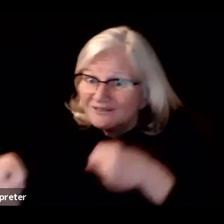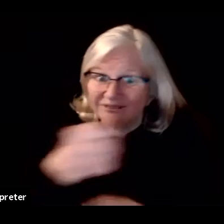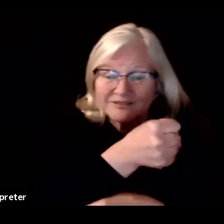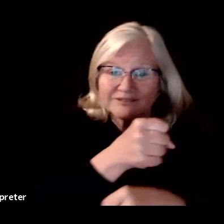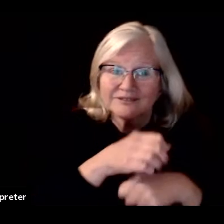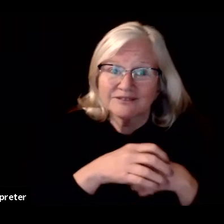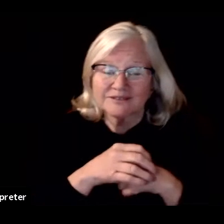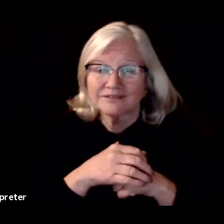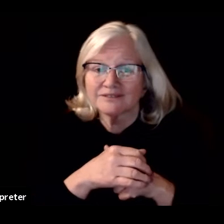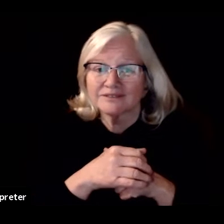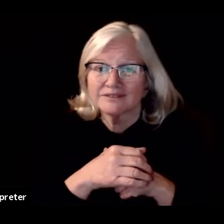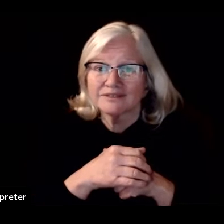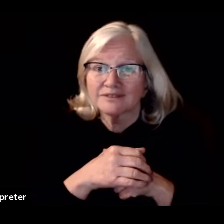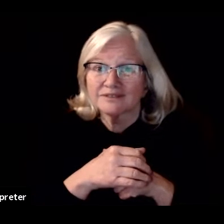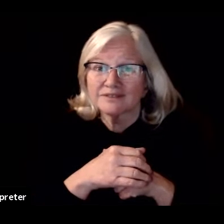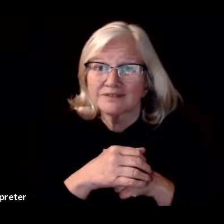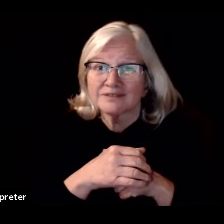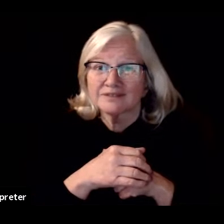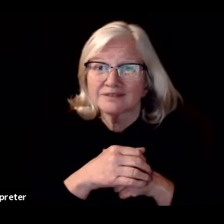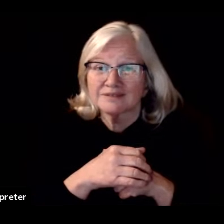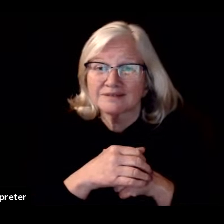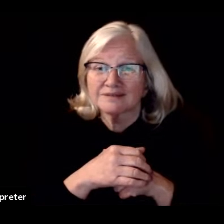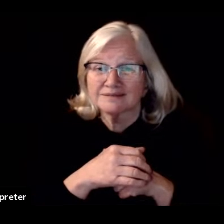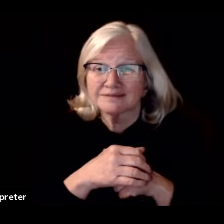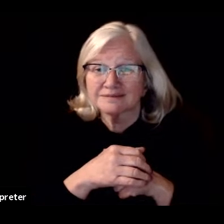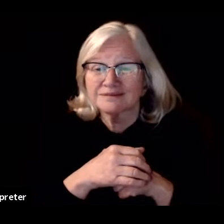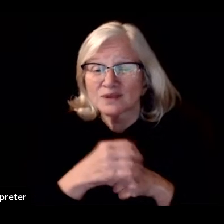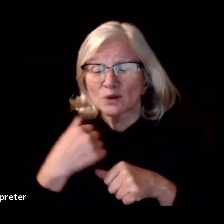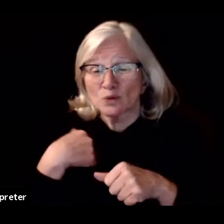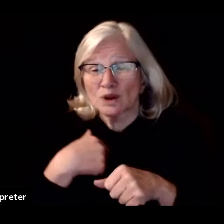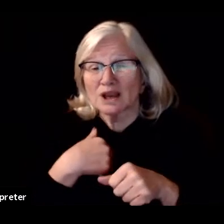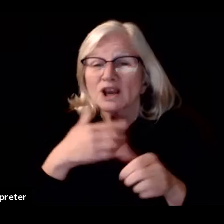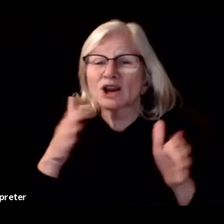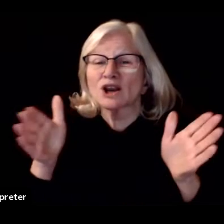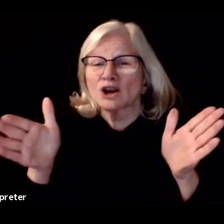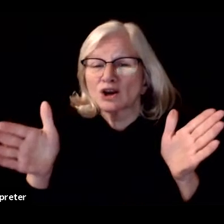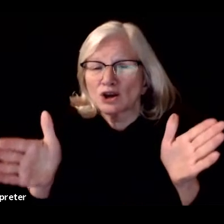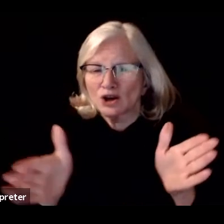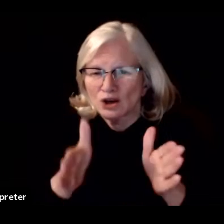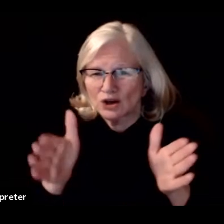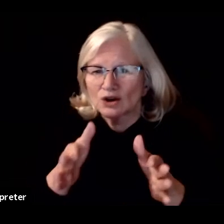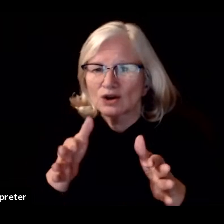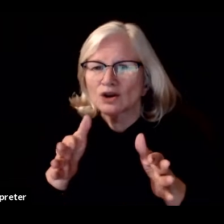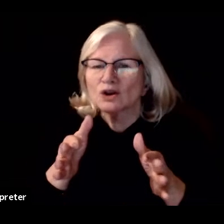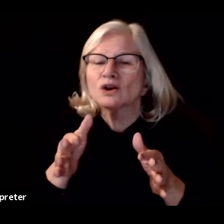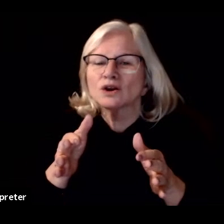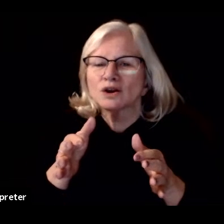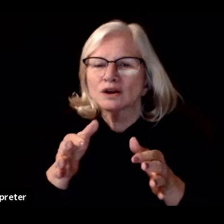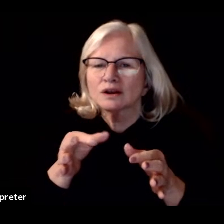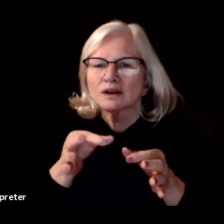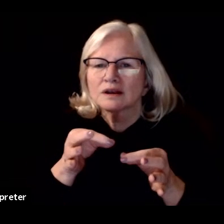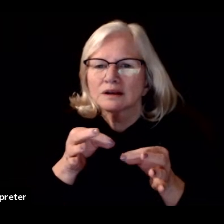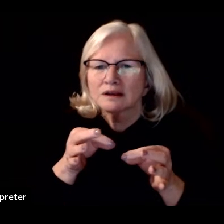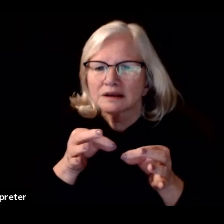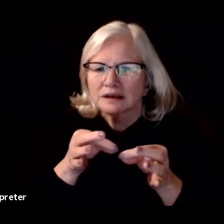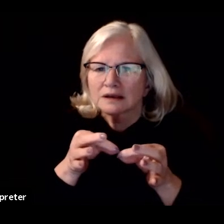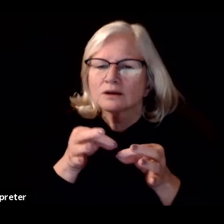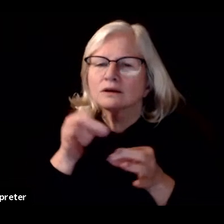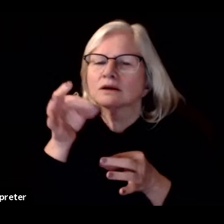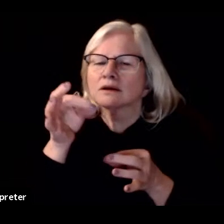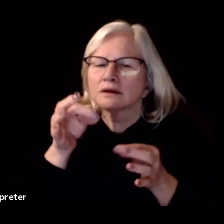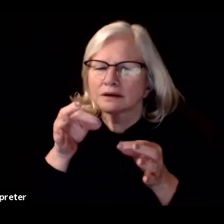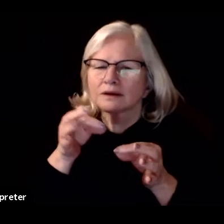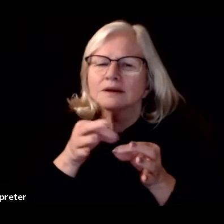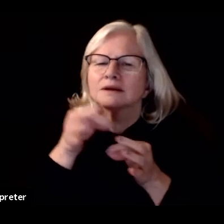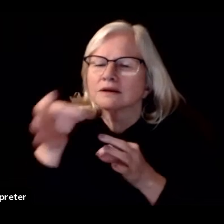critical services. That's probably the largest level, and something that we know might be necessary. But